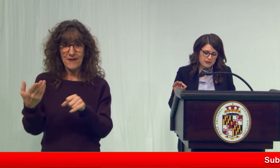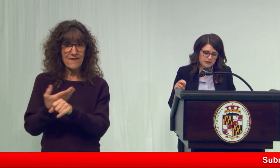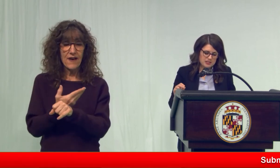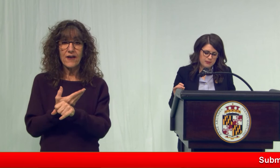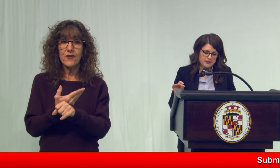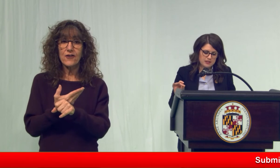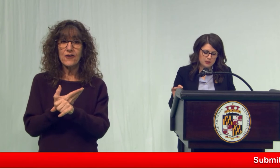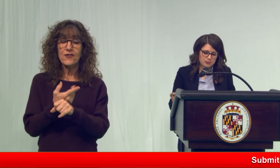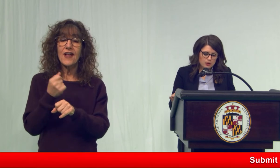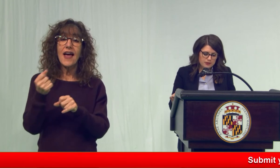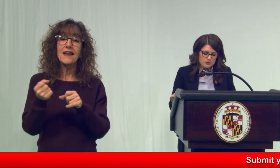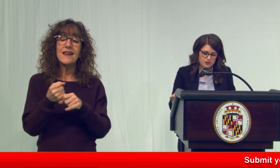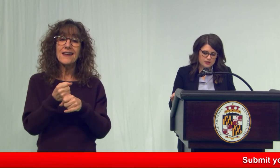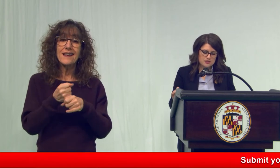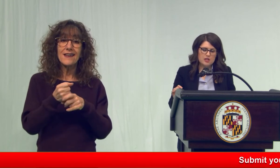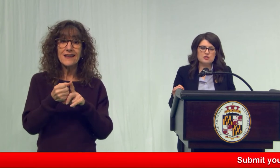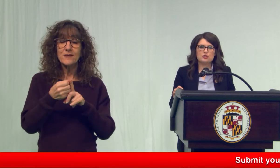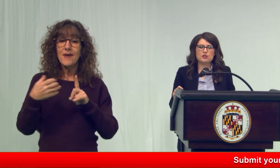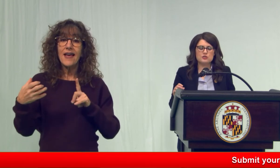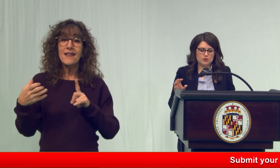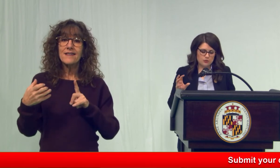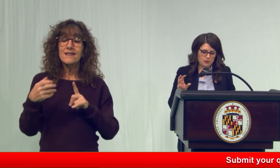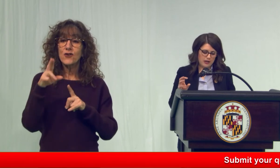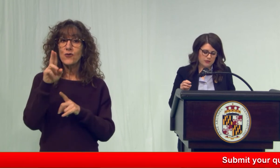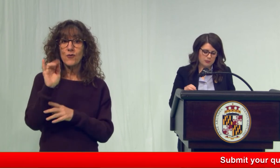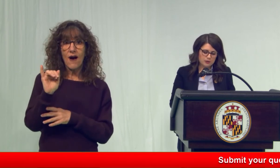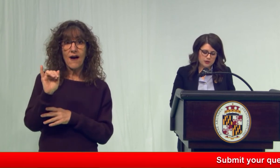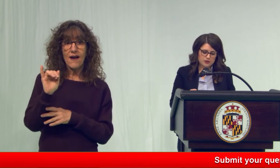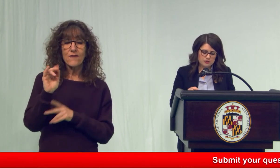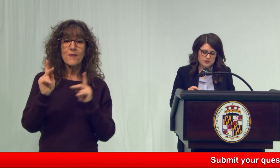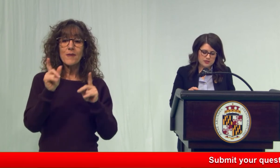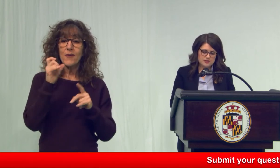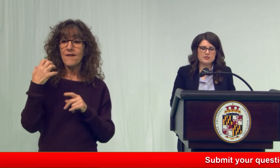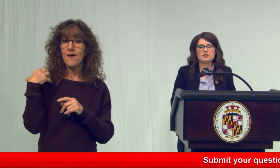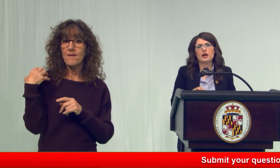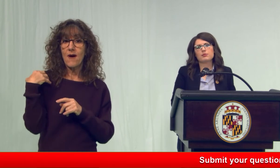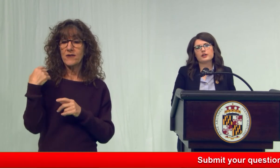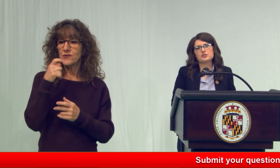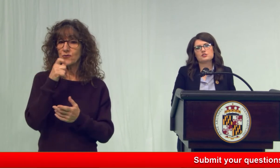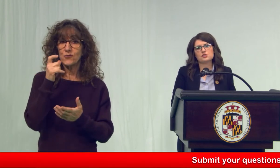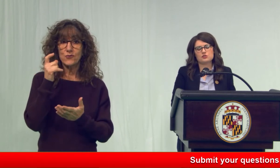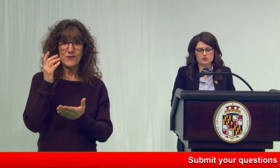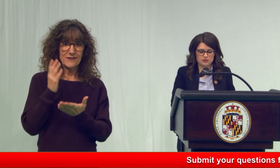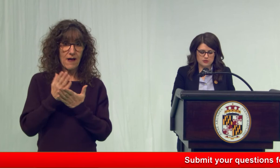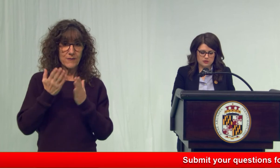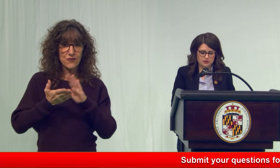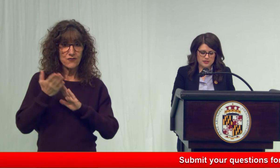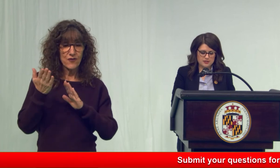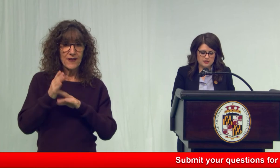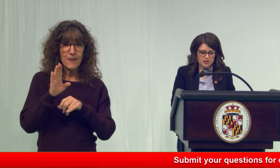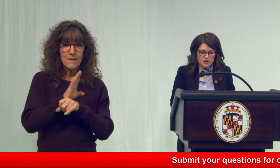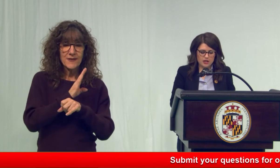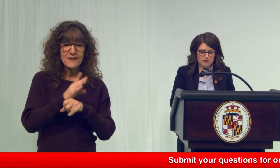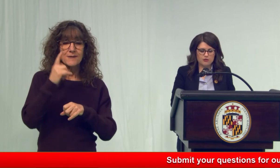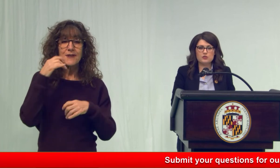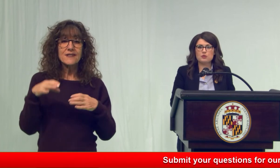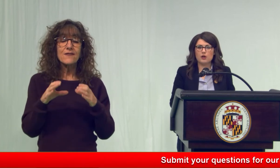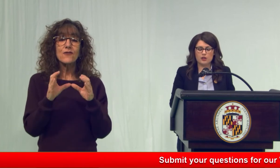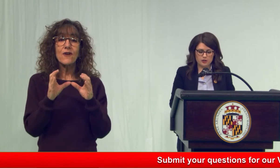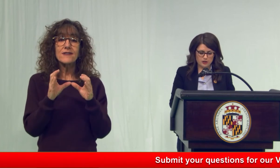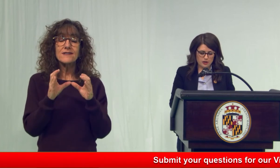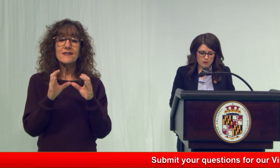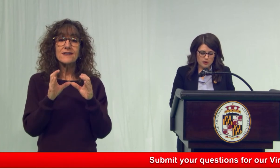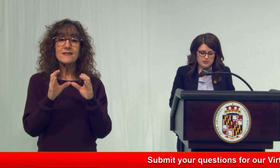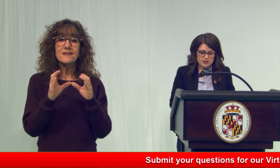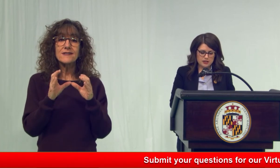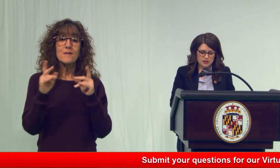most importantly, it expands unemployment insurance to those who have an employer who ceases to operations due to the crisis, those who